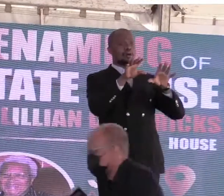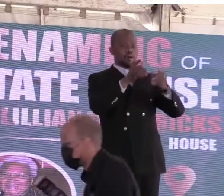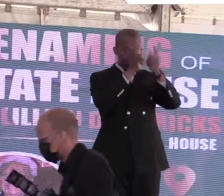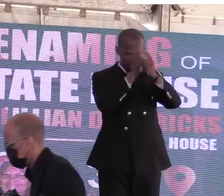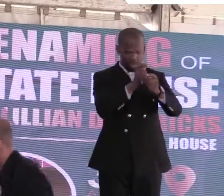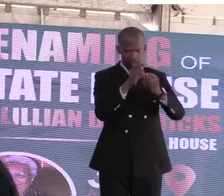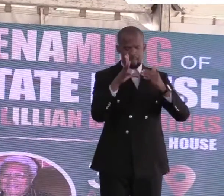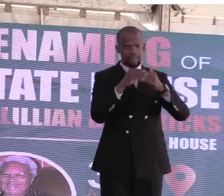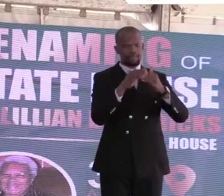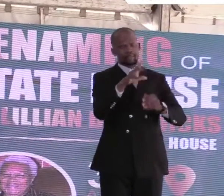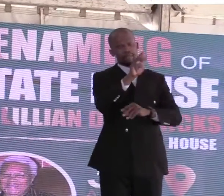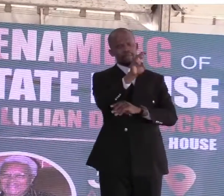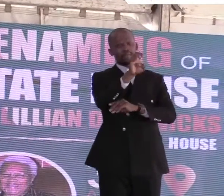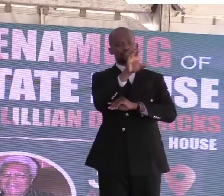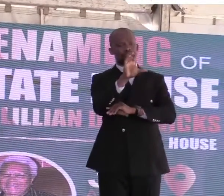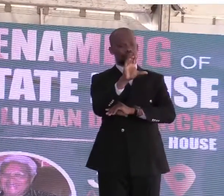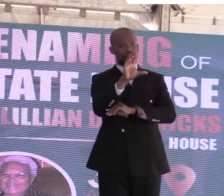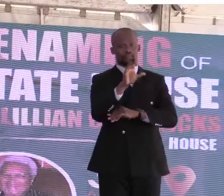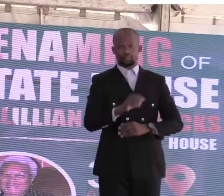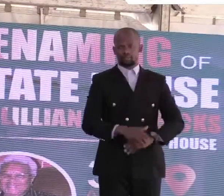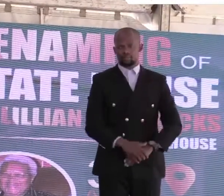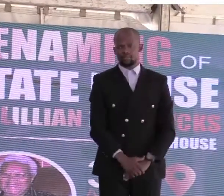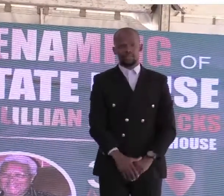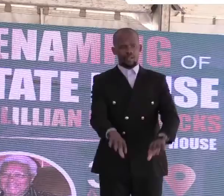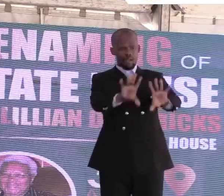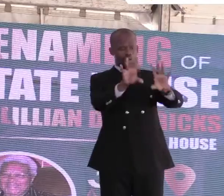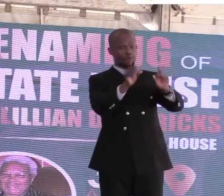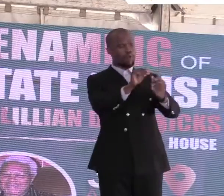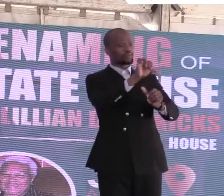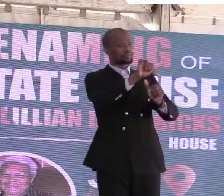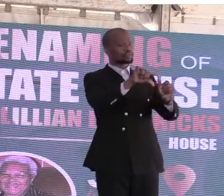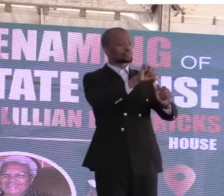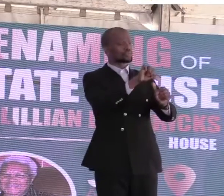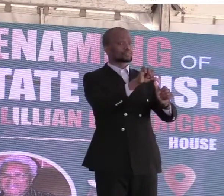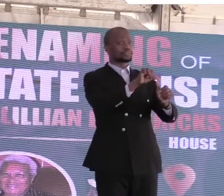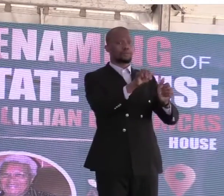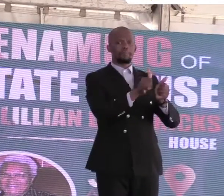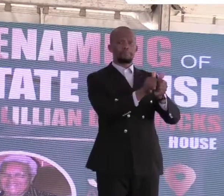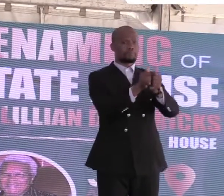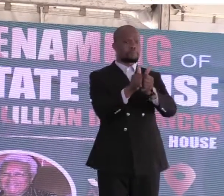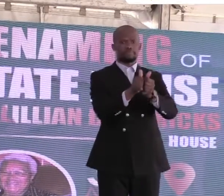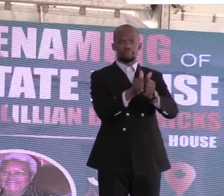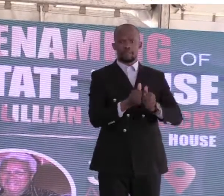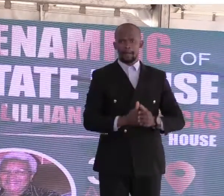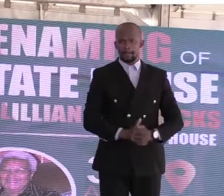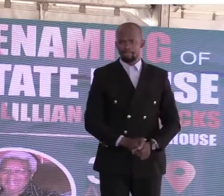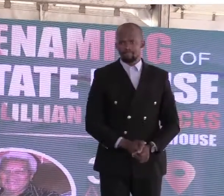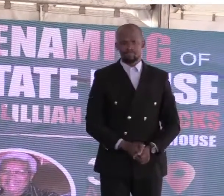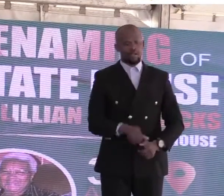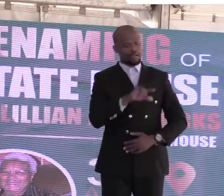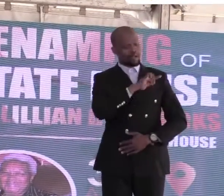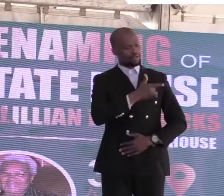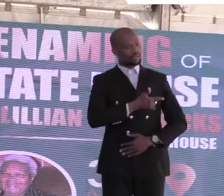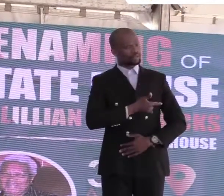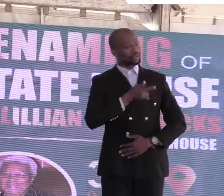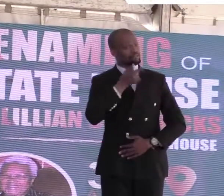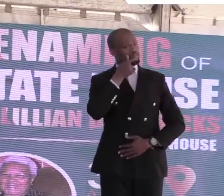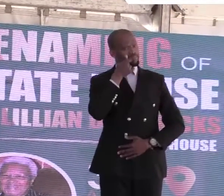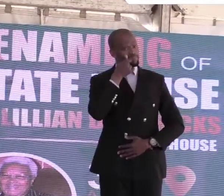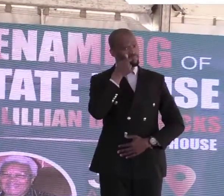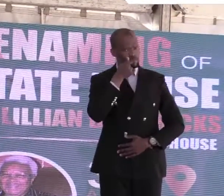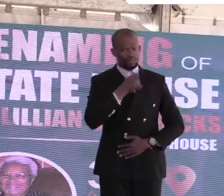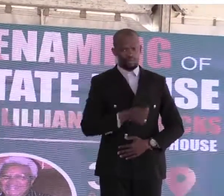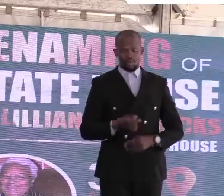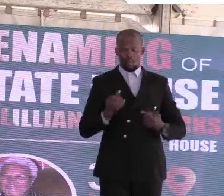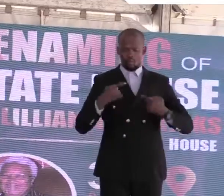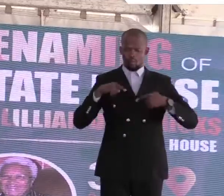members, MECs, and all our social partners. Well, ladies and gentlemen,